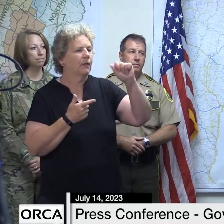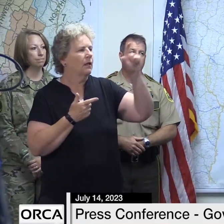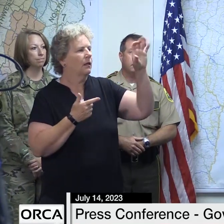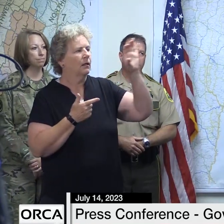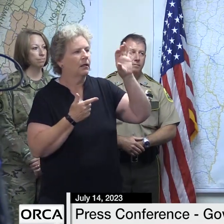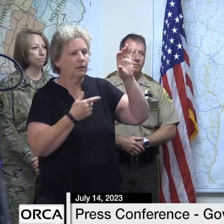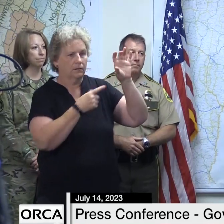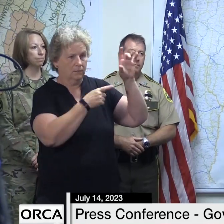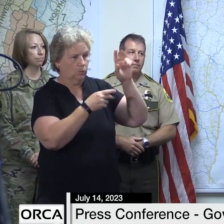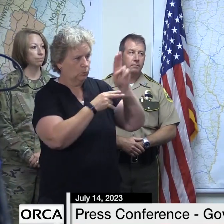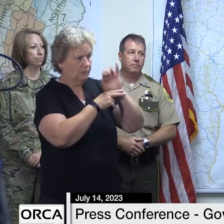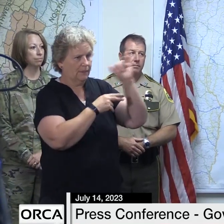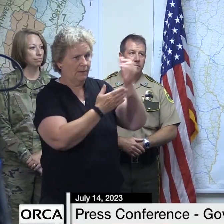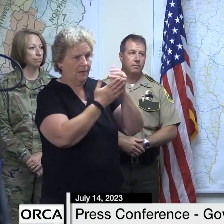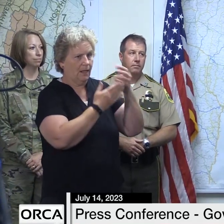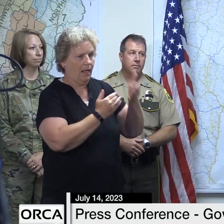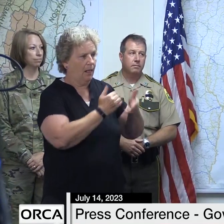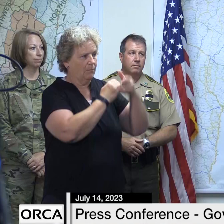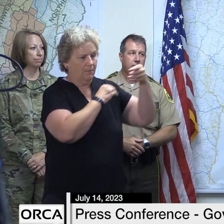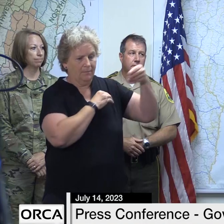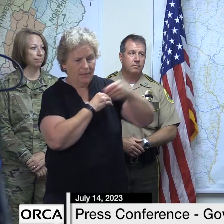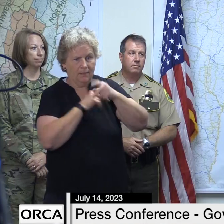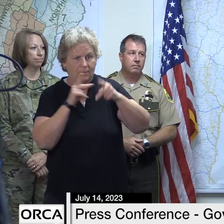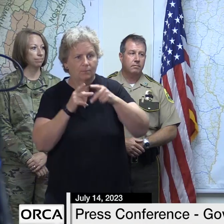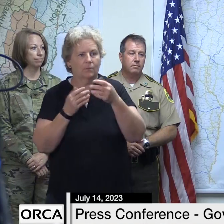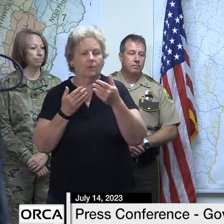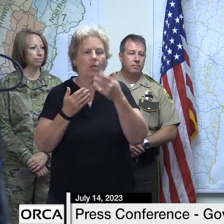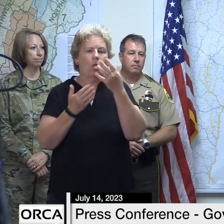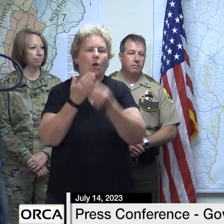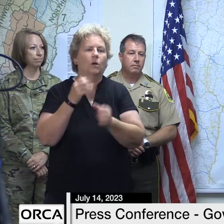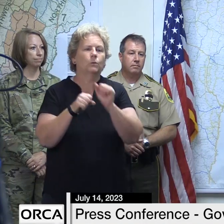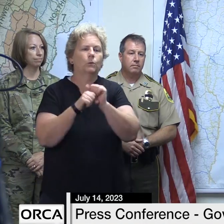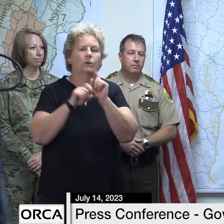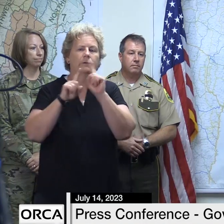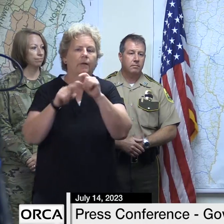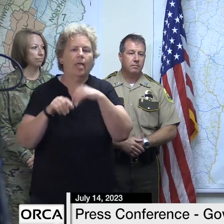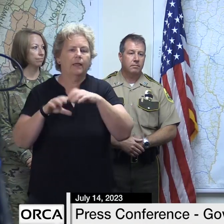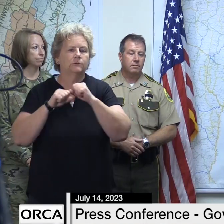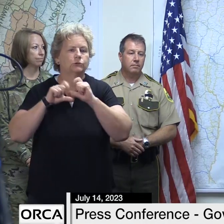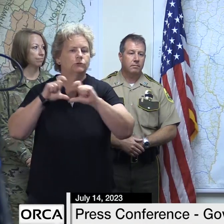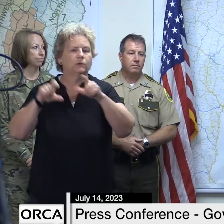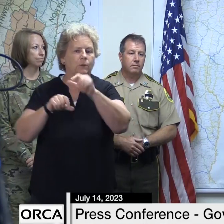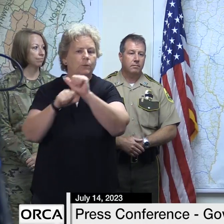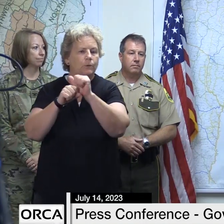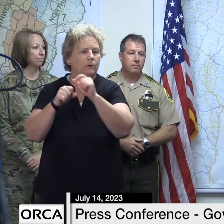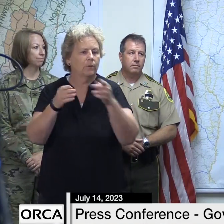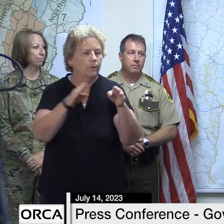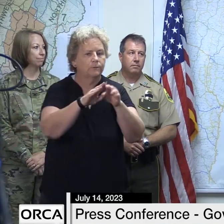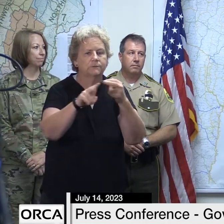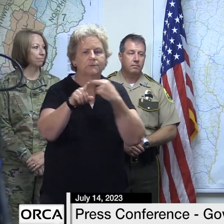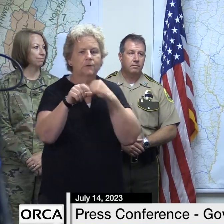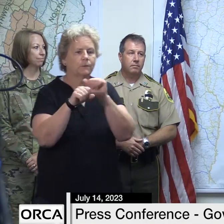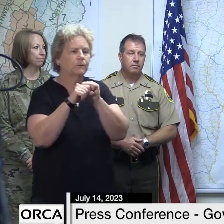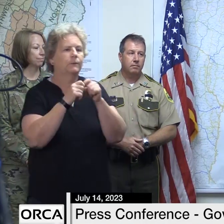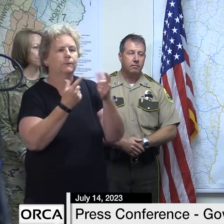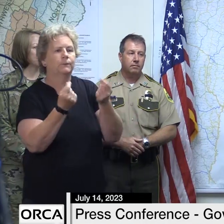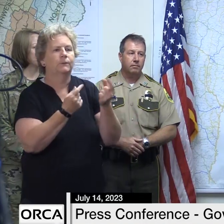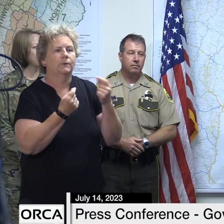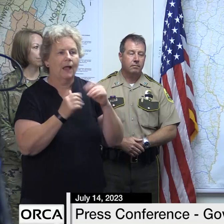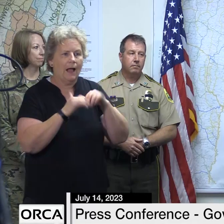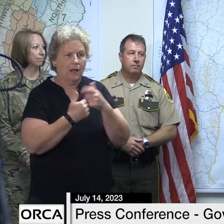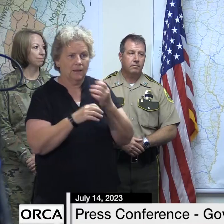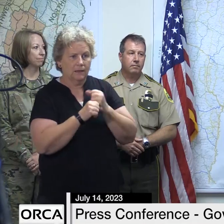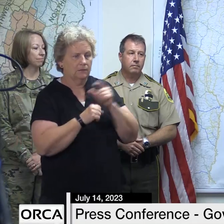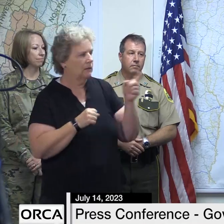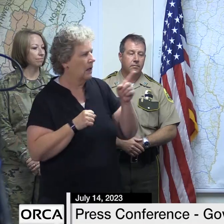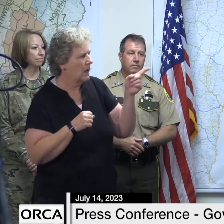Yeah, I'm not aware of that. Thankfully, we have a couple of FEMA representatives here. I don't know if you are prepared to answer anything like